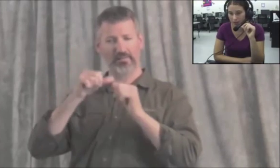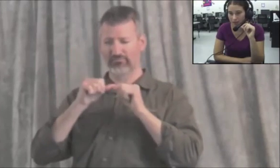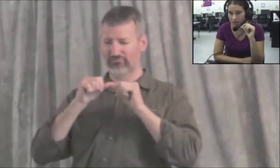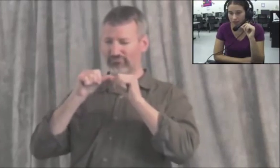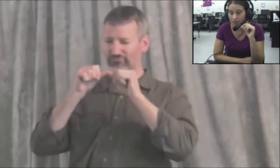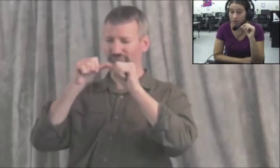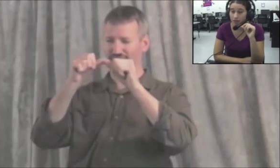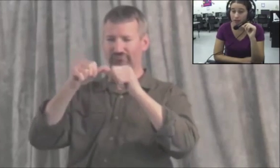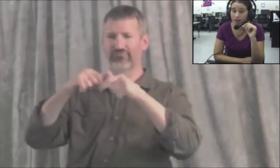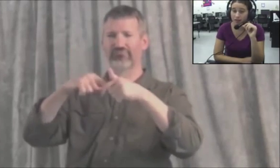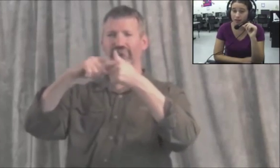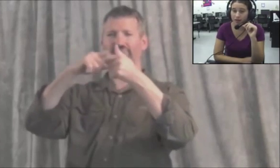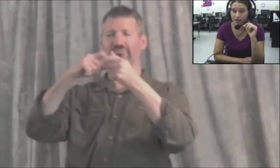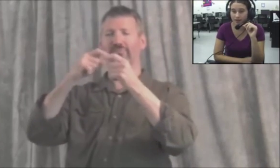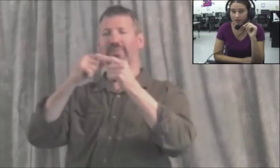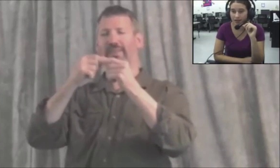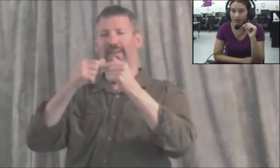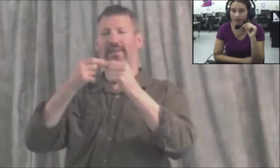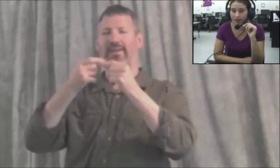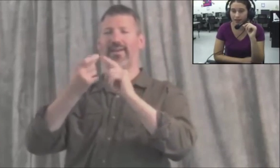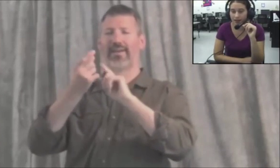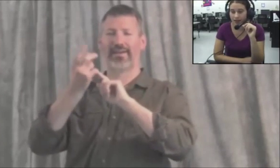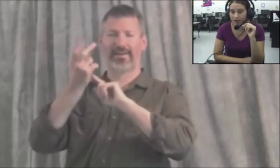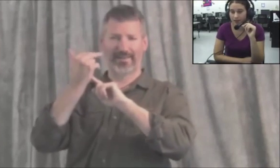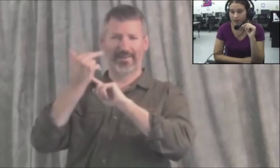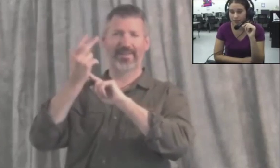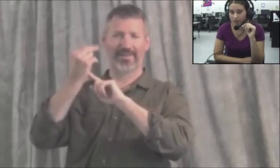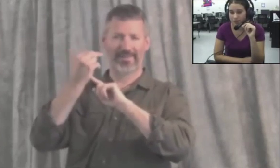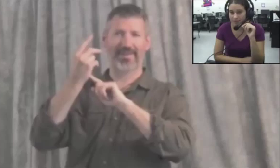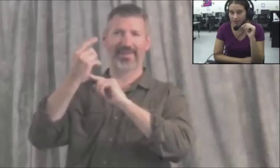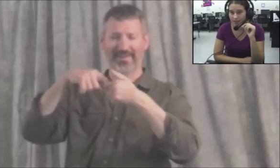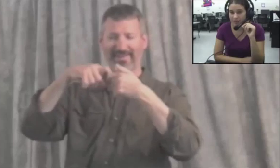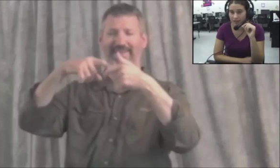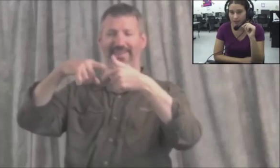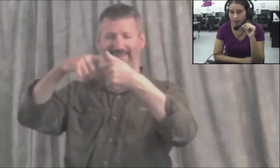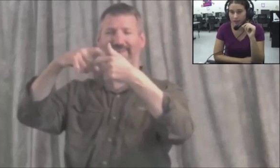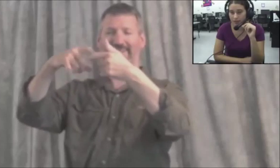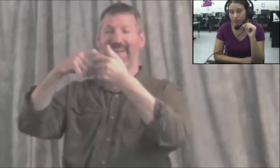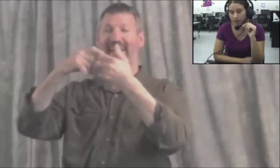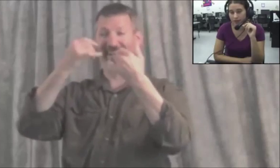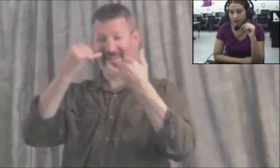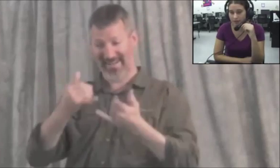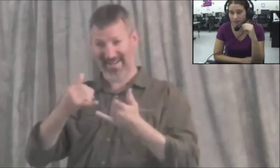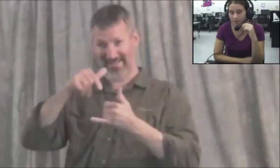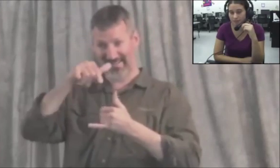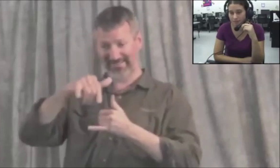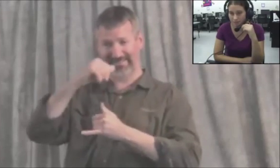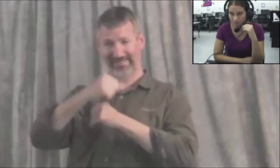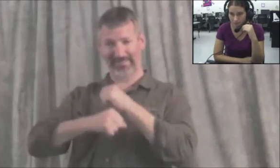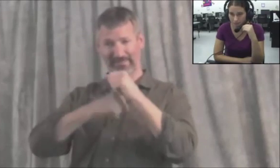climbing the mountain. We started in 2010, and ever since we've been taking yearly breaks.